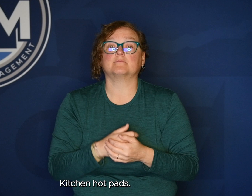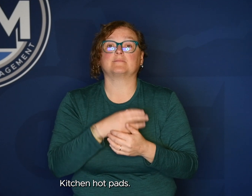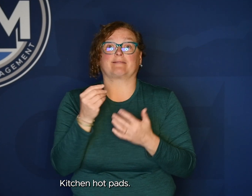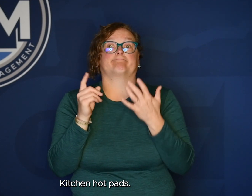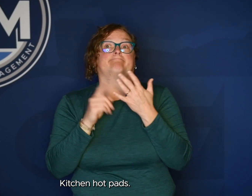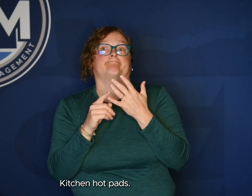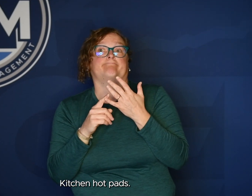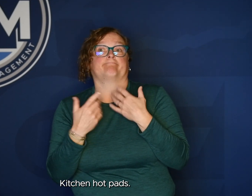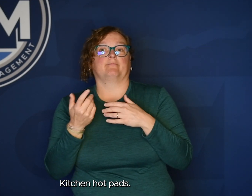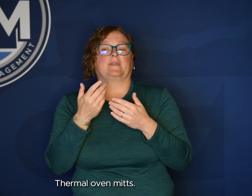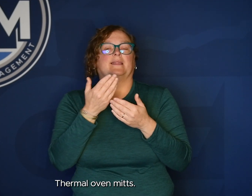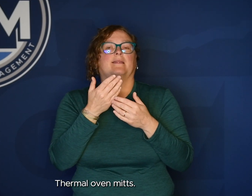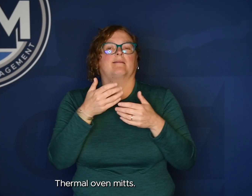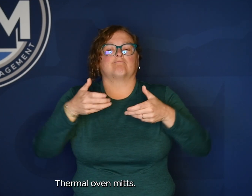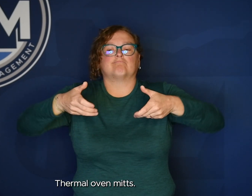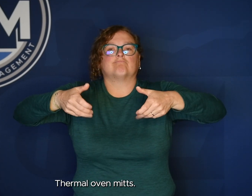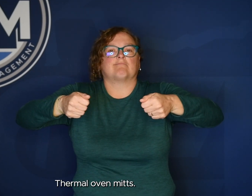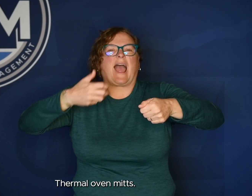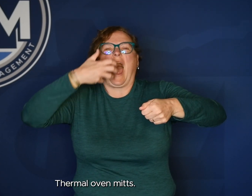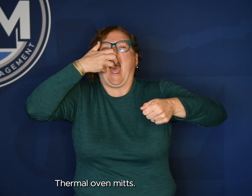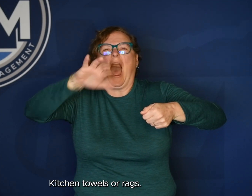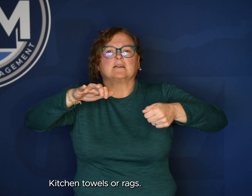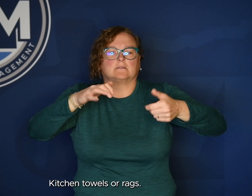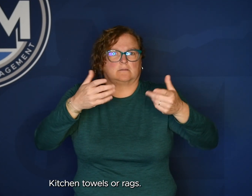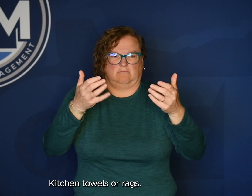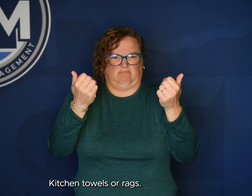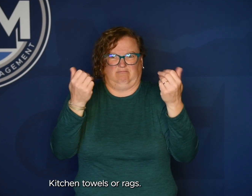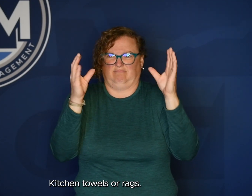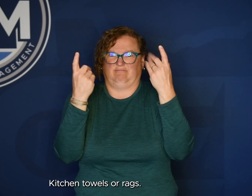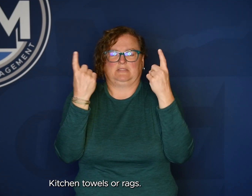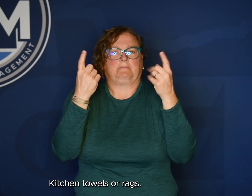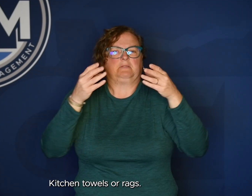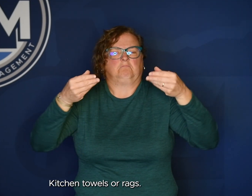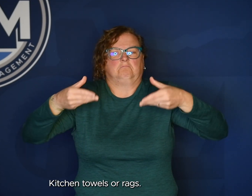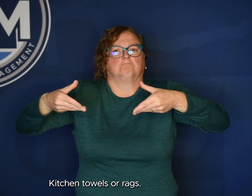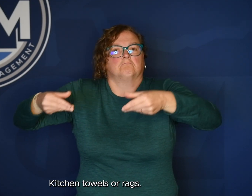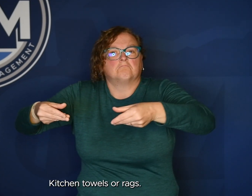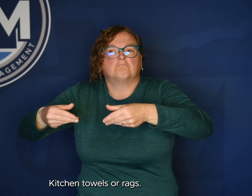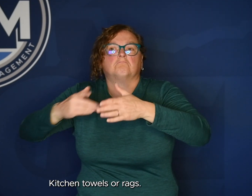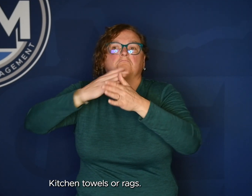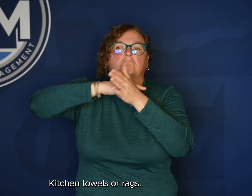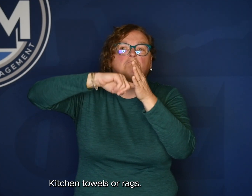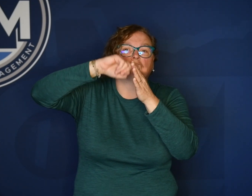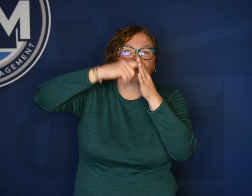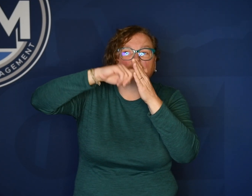Kitchen hot pads, thermal oven mitts, kitchen towels or rags.